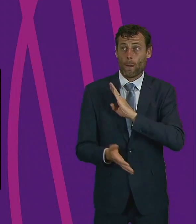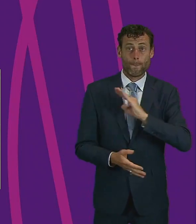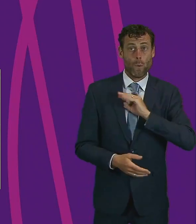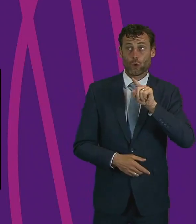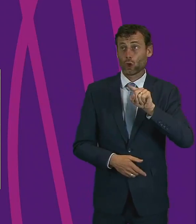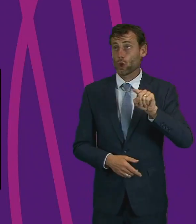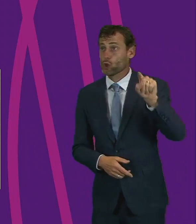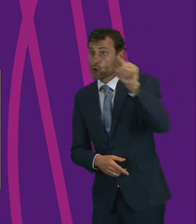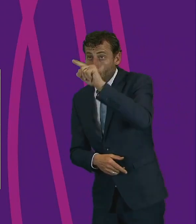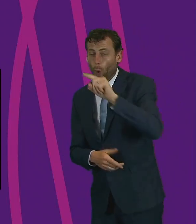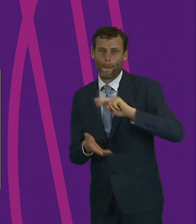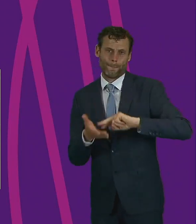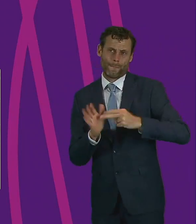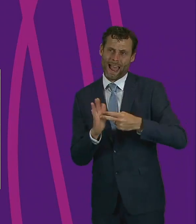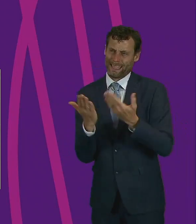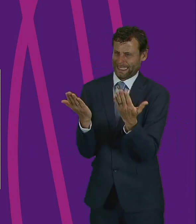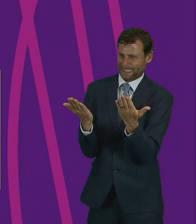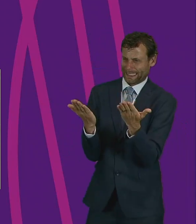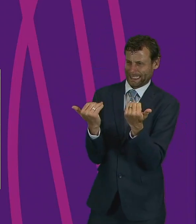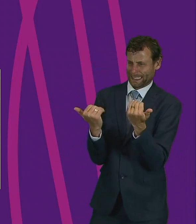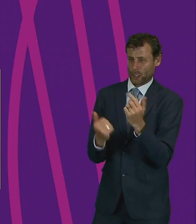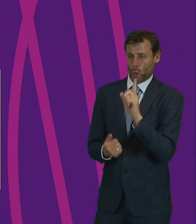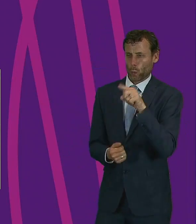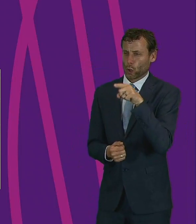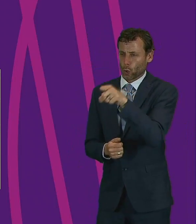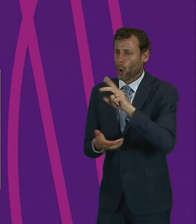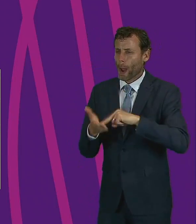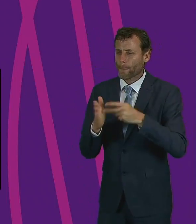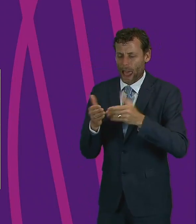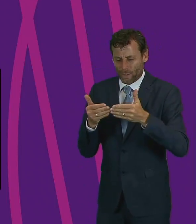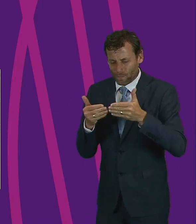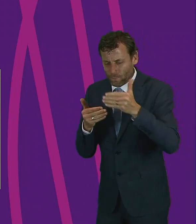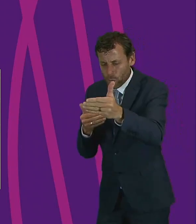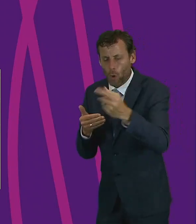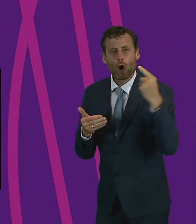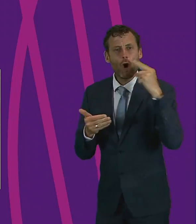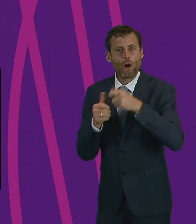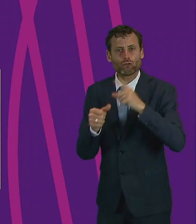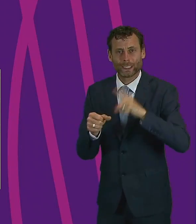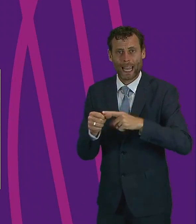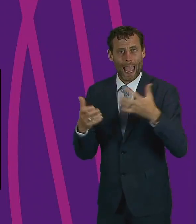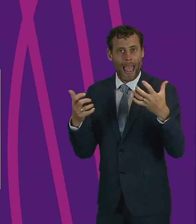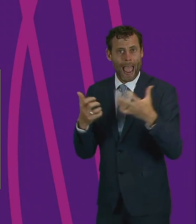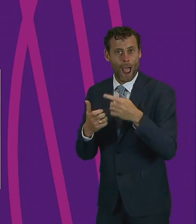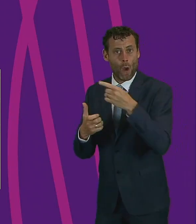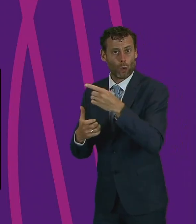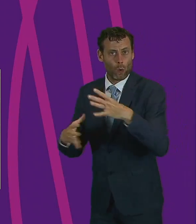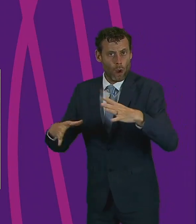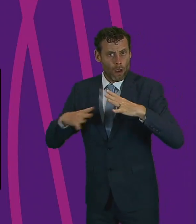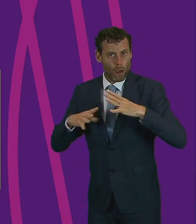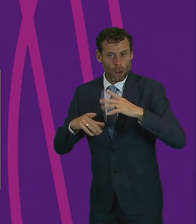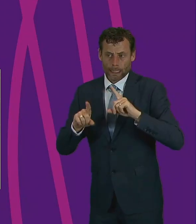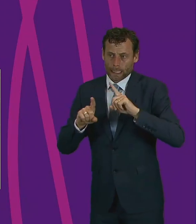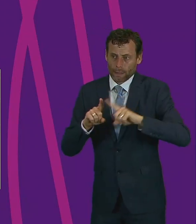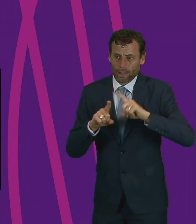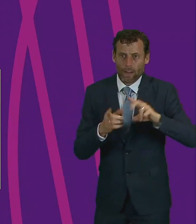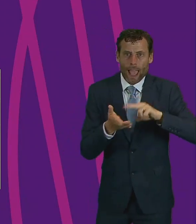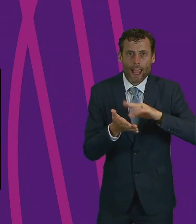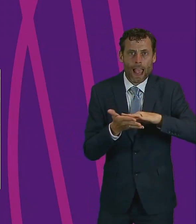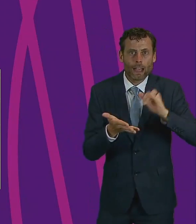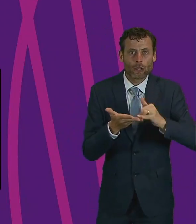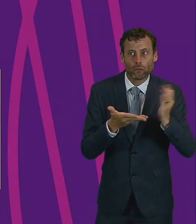to hold capacity for COVID-19. As we look at how we remobilise and restart our NHS, there are a number